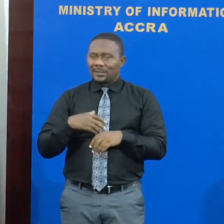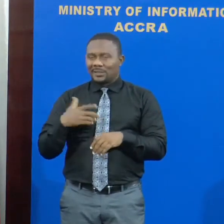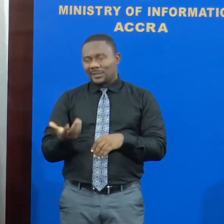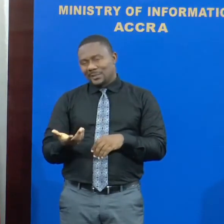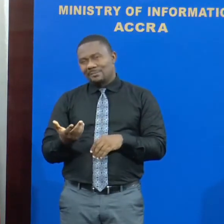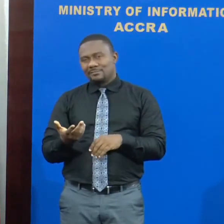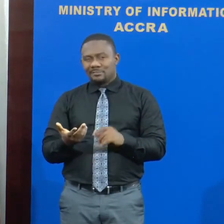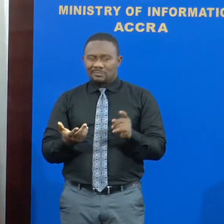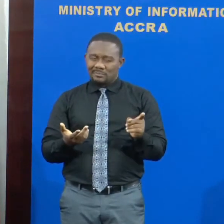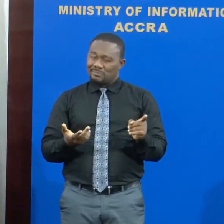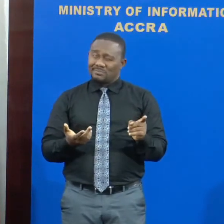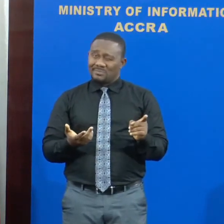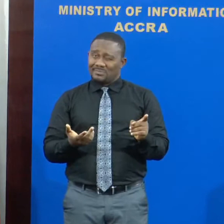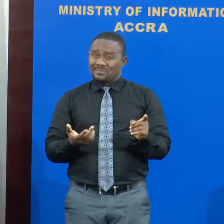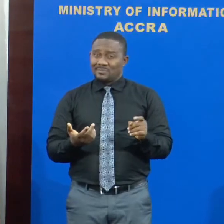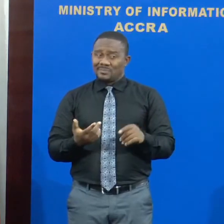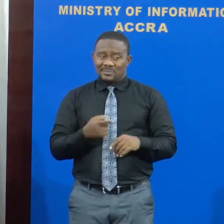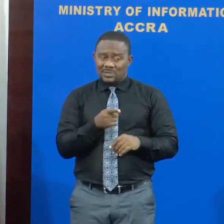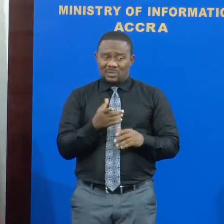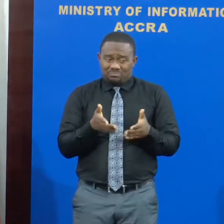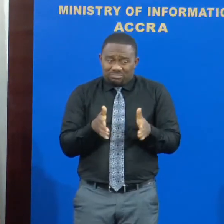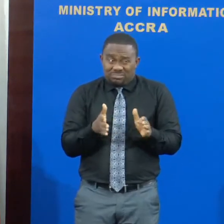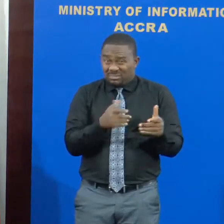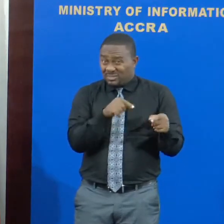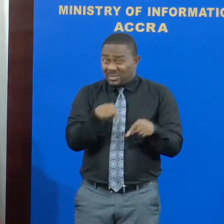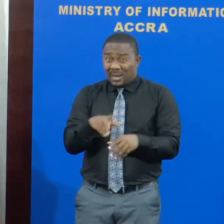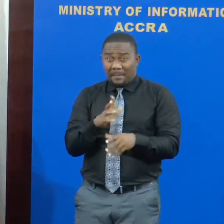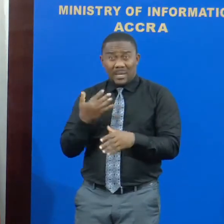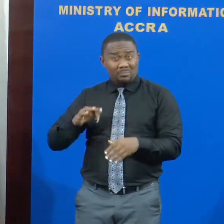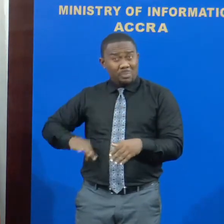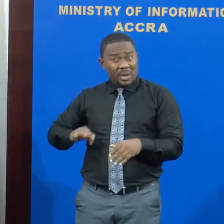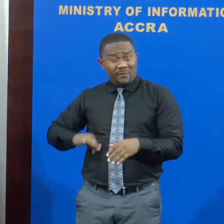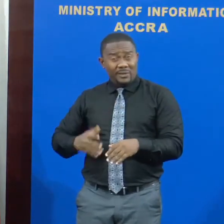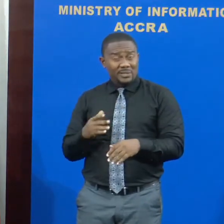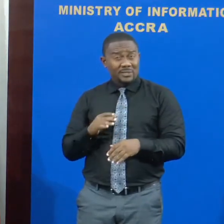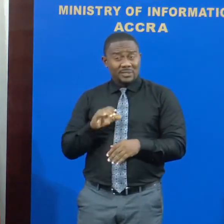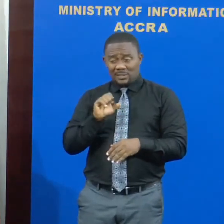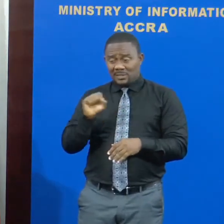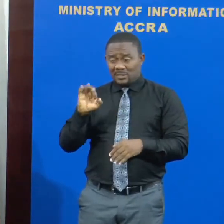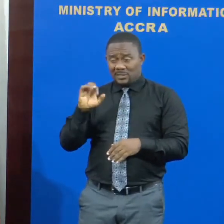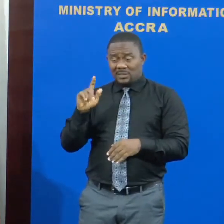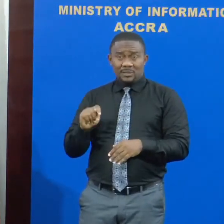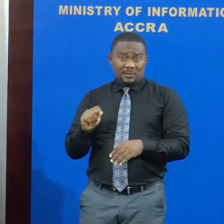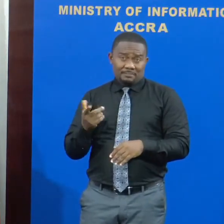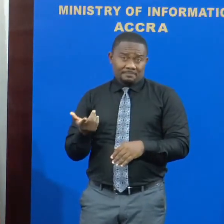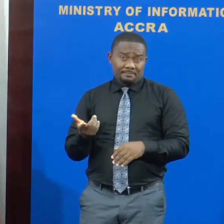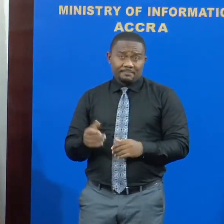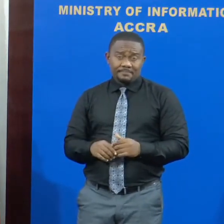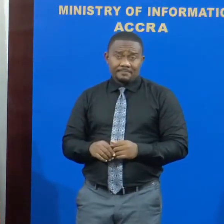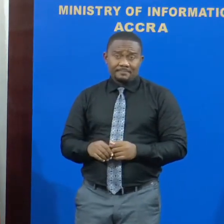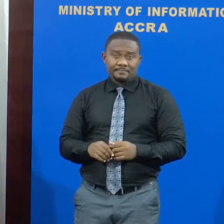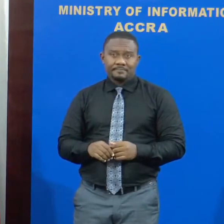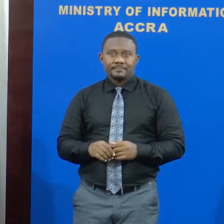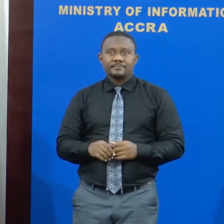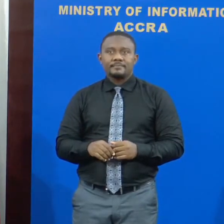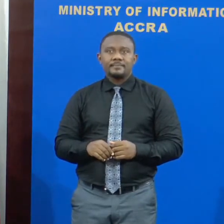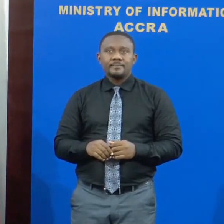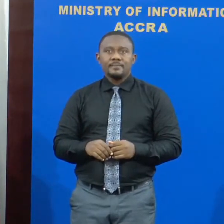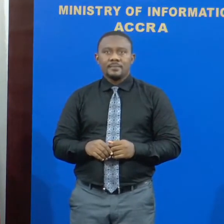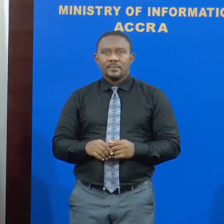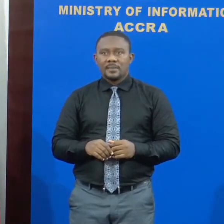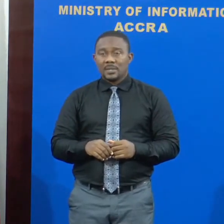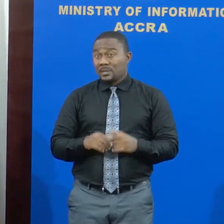And so they haven't really availed themselves to all the benefits that the SSNIT scheme offers to them. Right